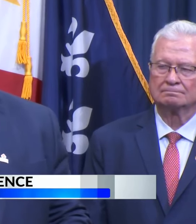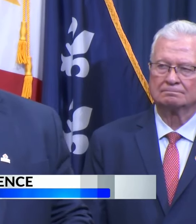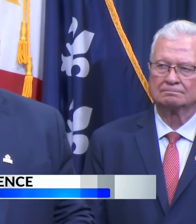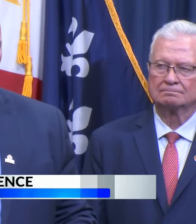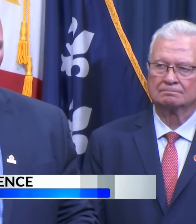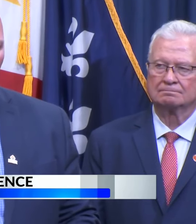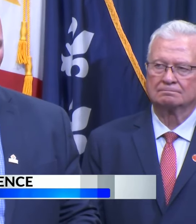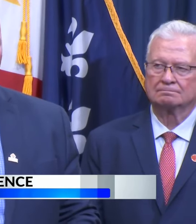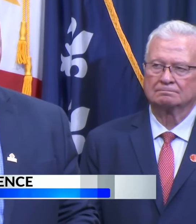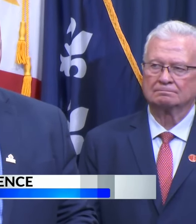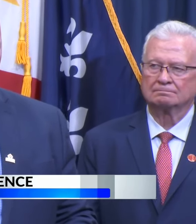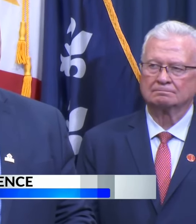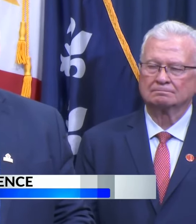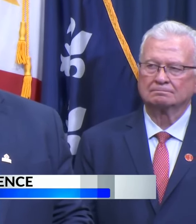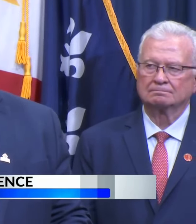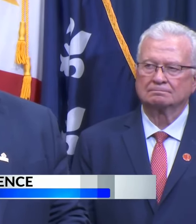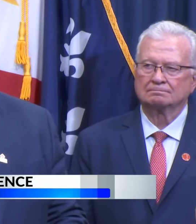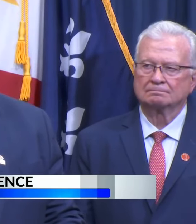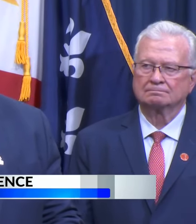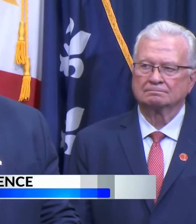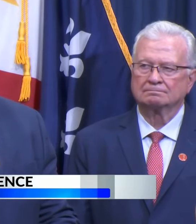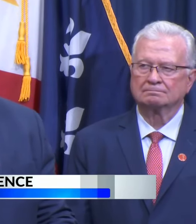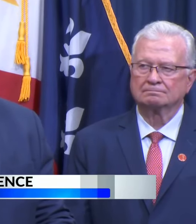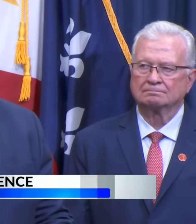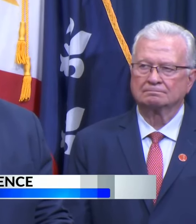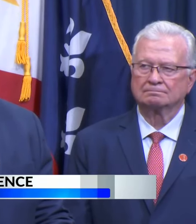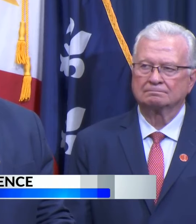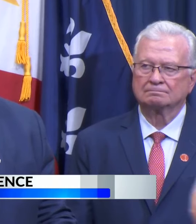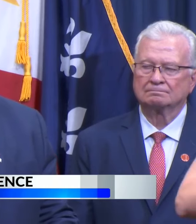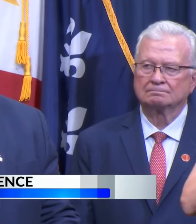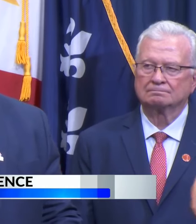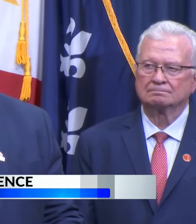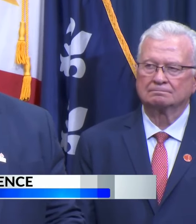starting by noon tomorrow. All activities will be suspended.